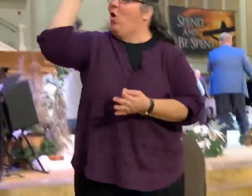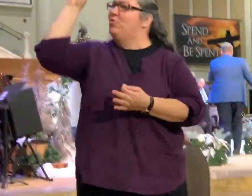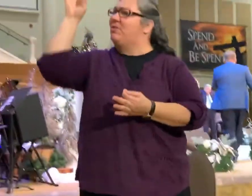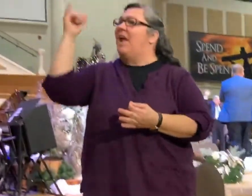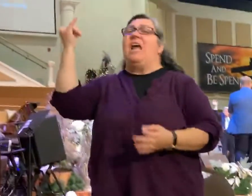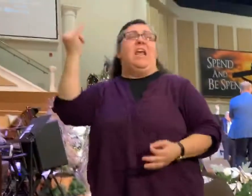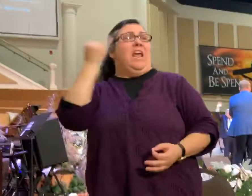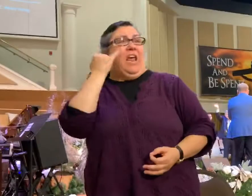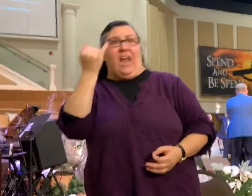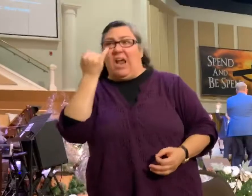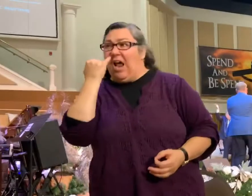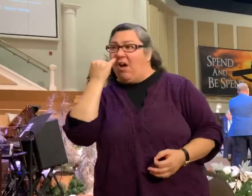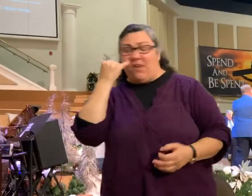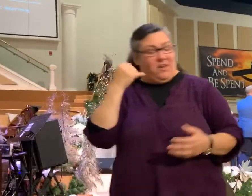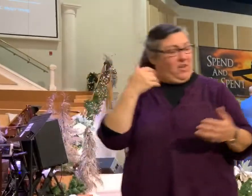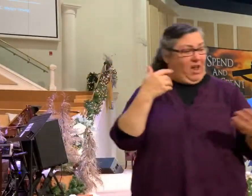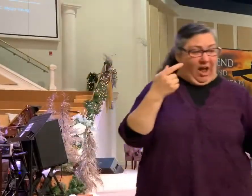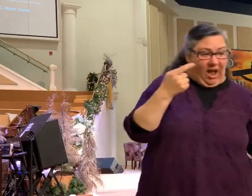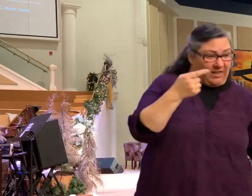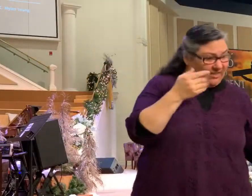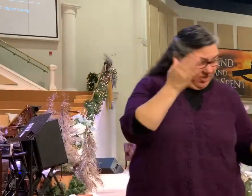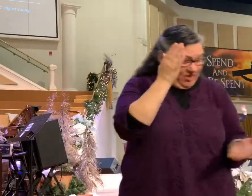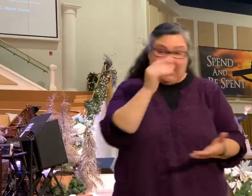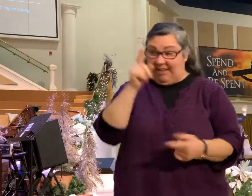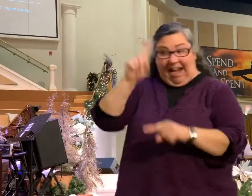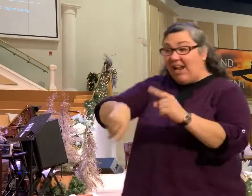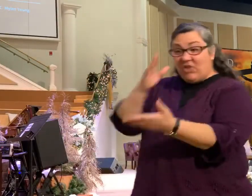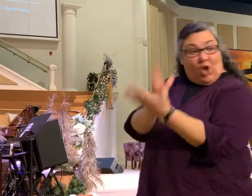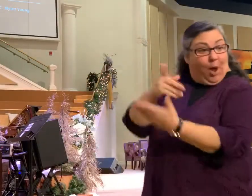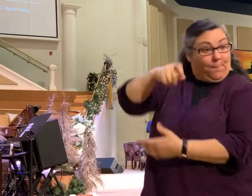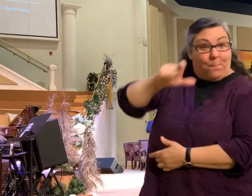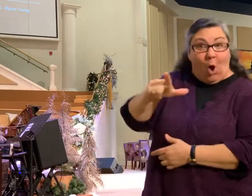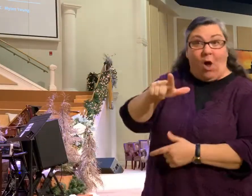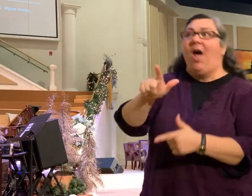it couldn't stop Paul, it can't stop you.